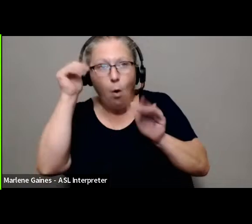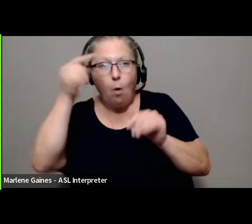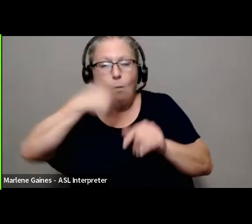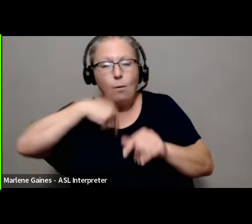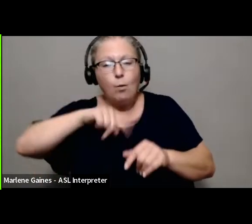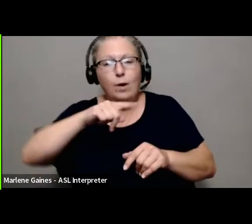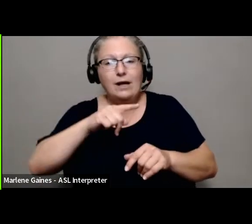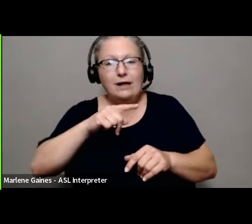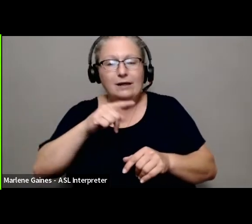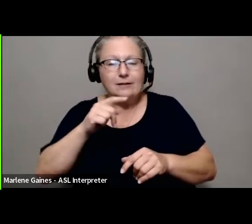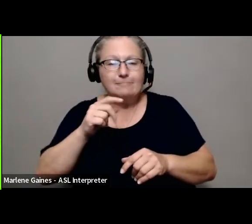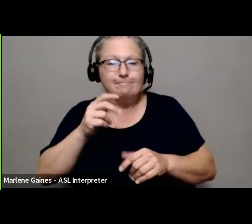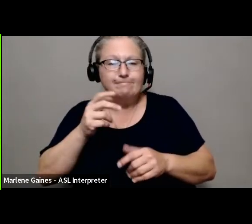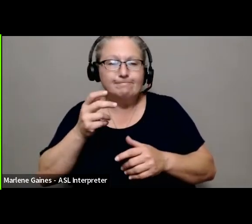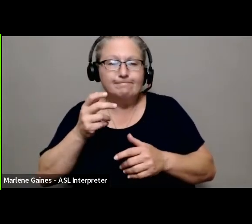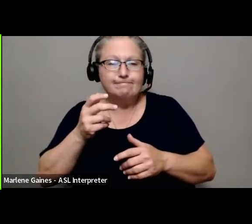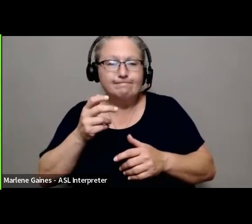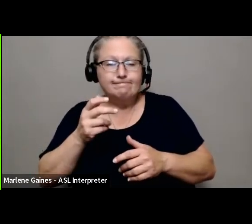we